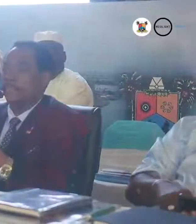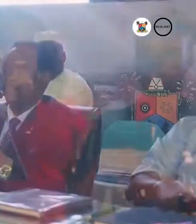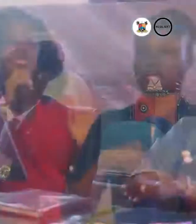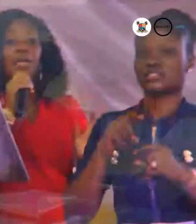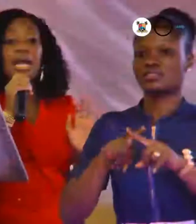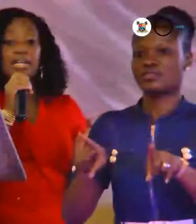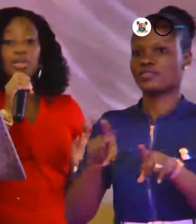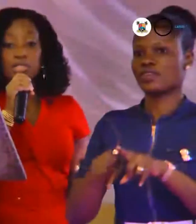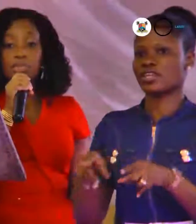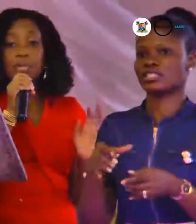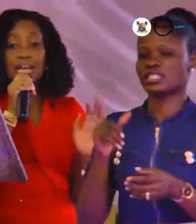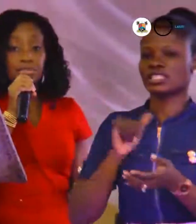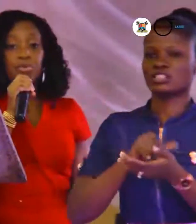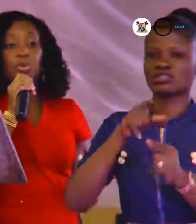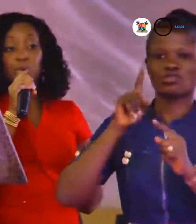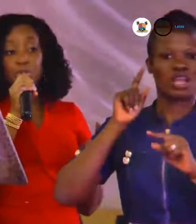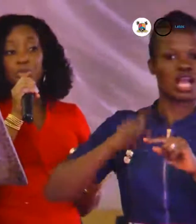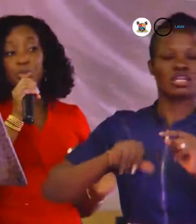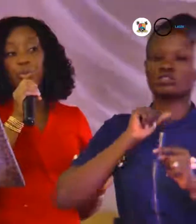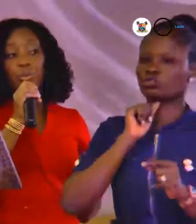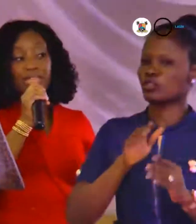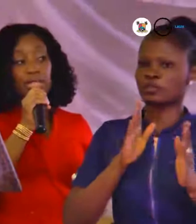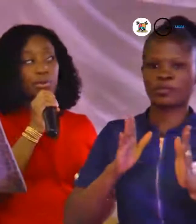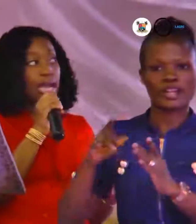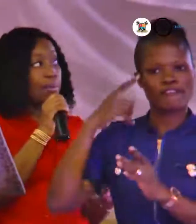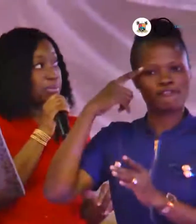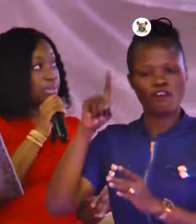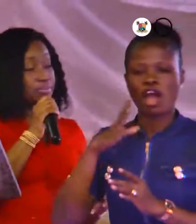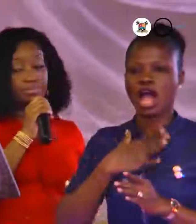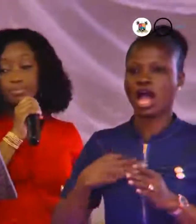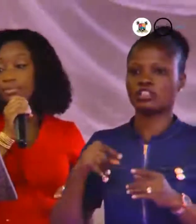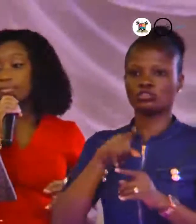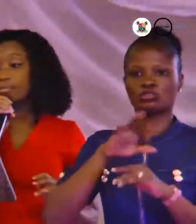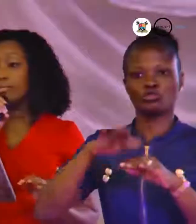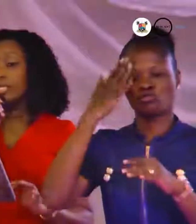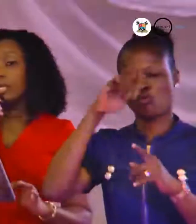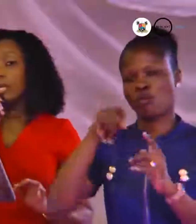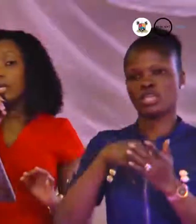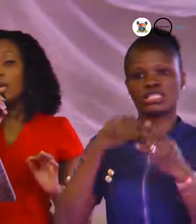sharp, that you cannot plan for or you don't know when they would happen.